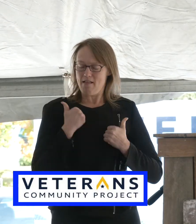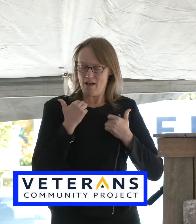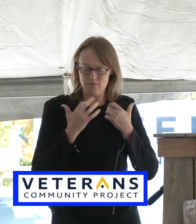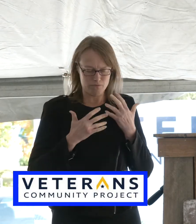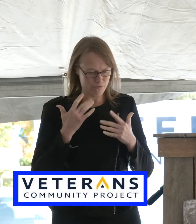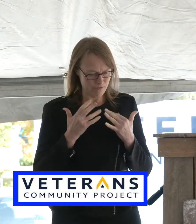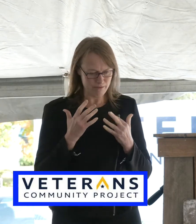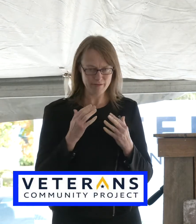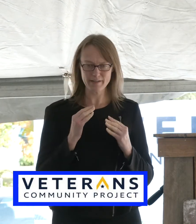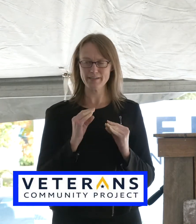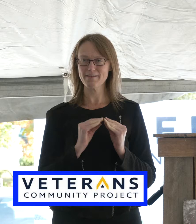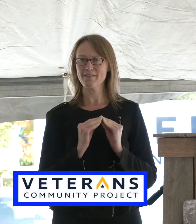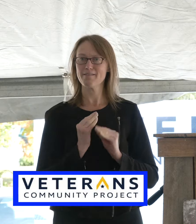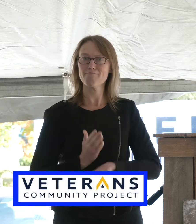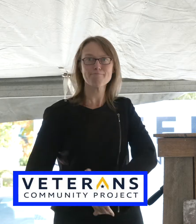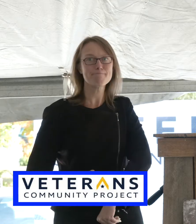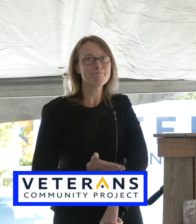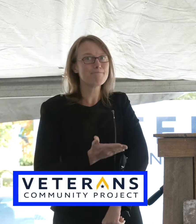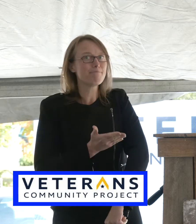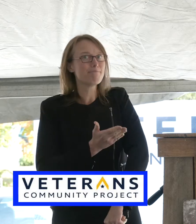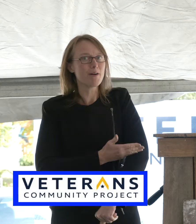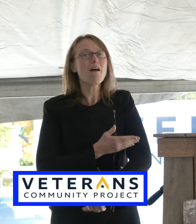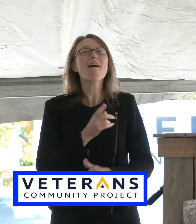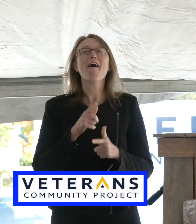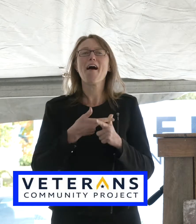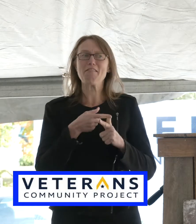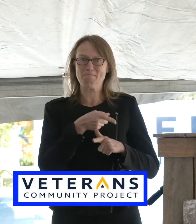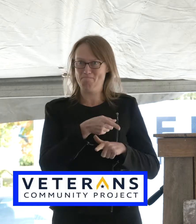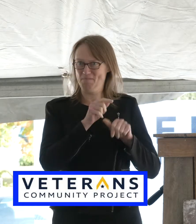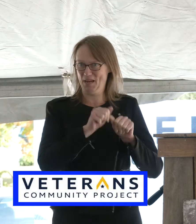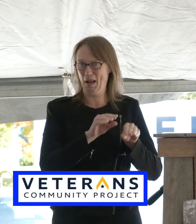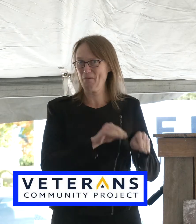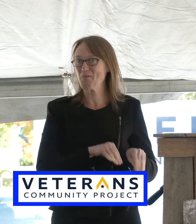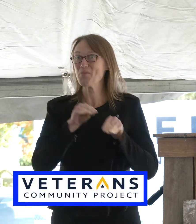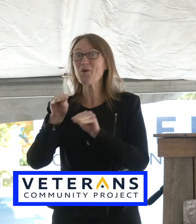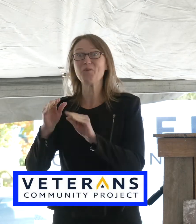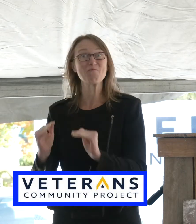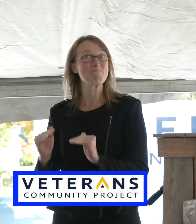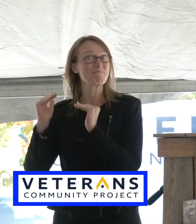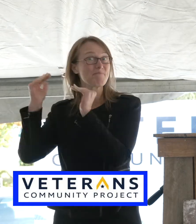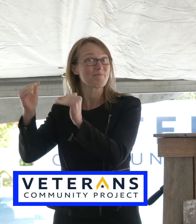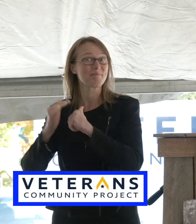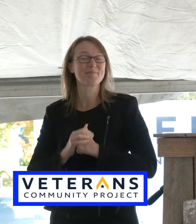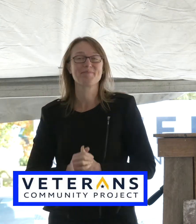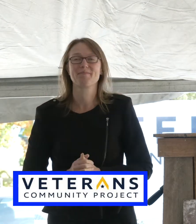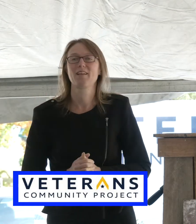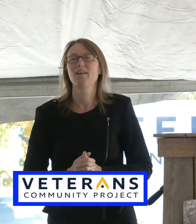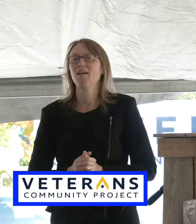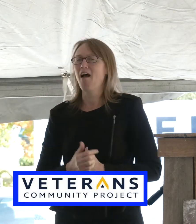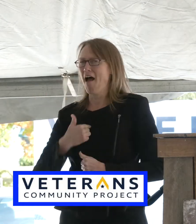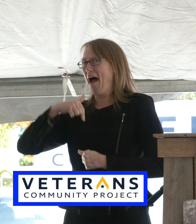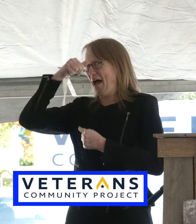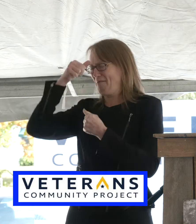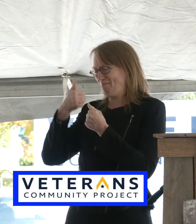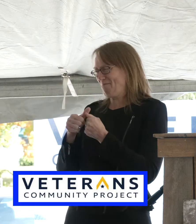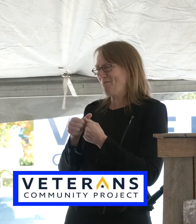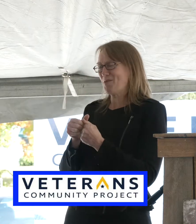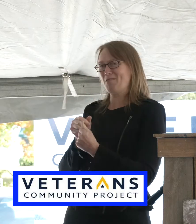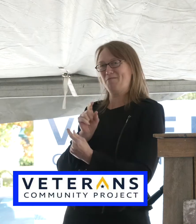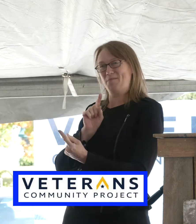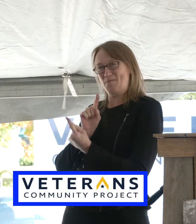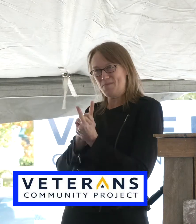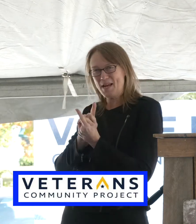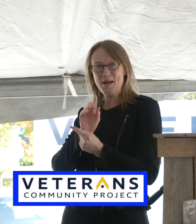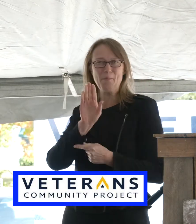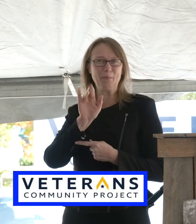And I just seen so many fantastic things talking to Brian and his group at the time and Jason. But this is not